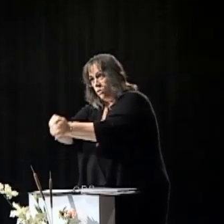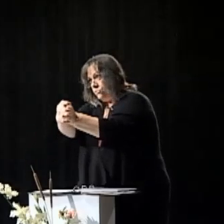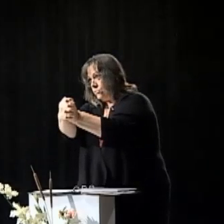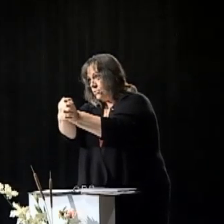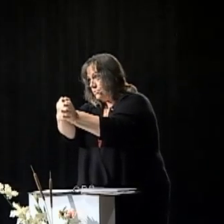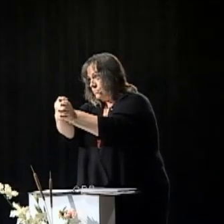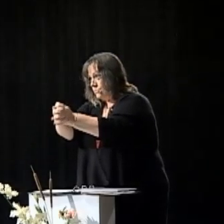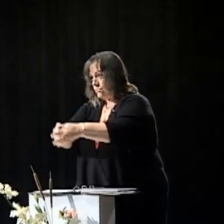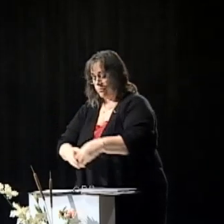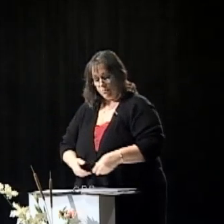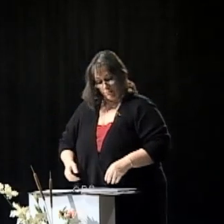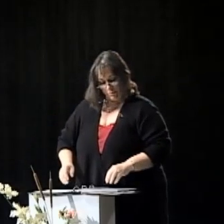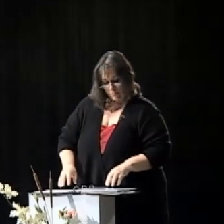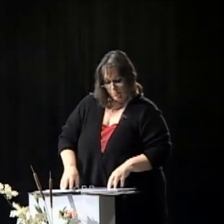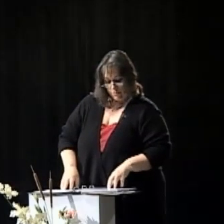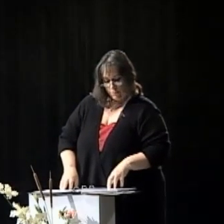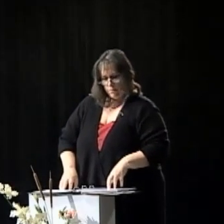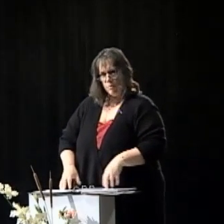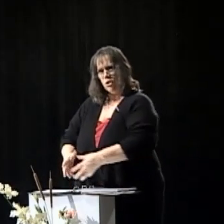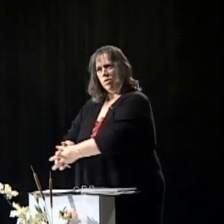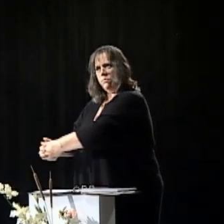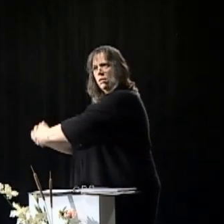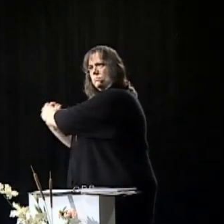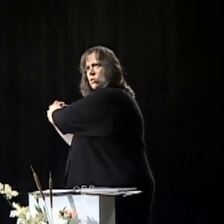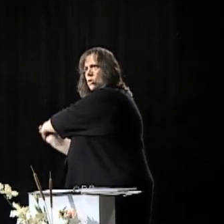Golf. Not good at that. Golf.